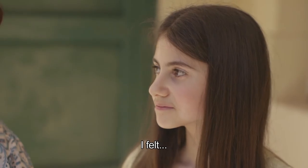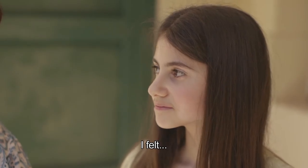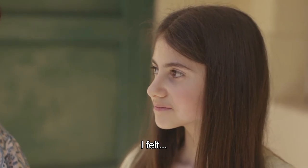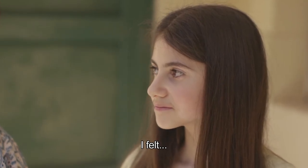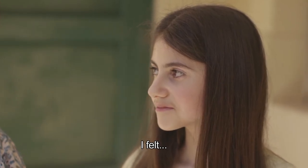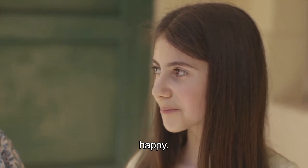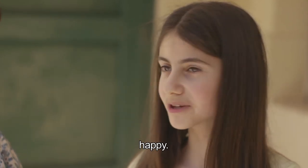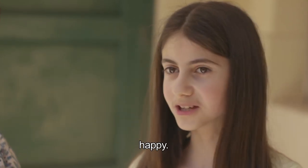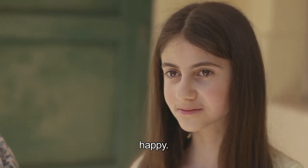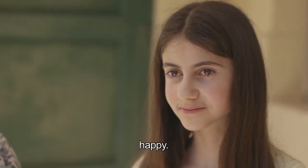I felt happy.